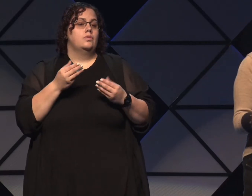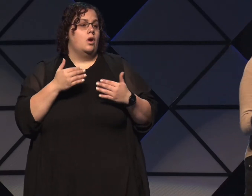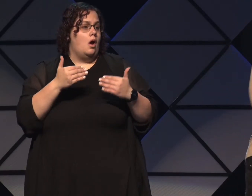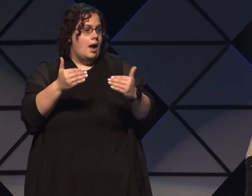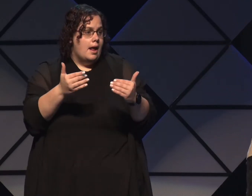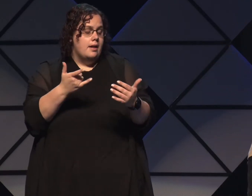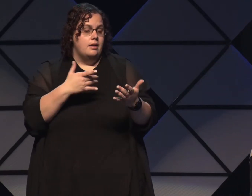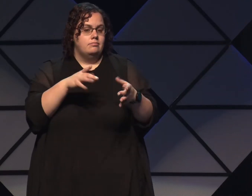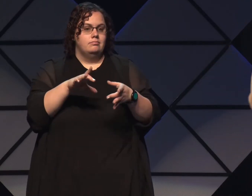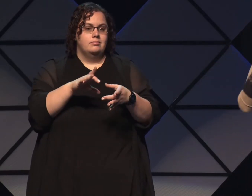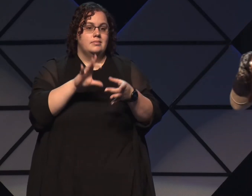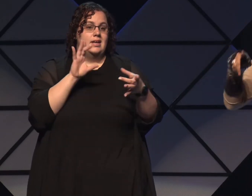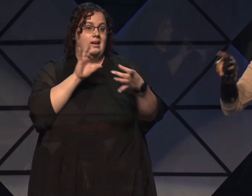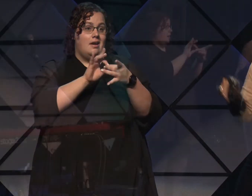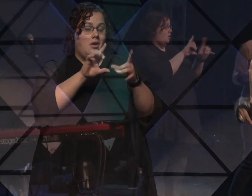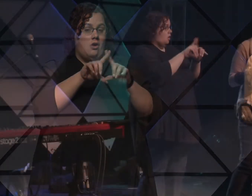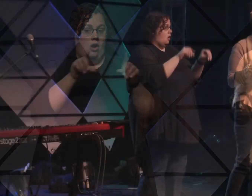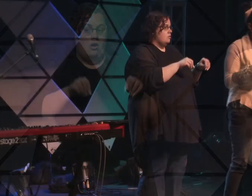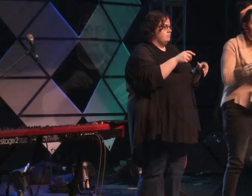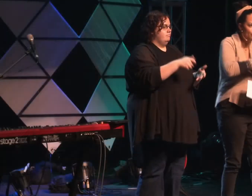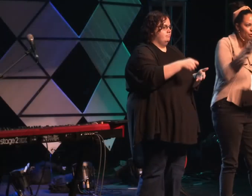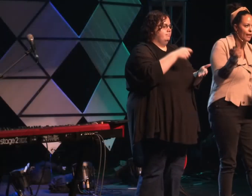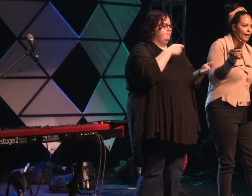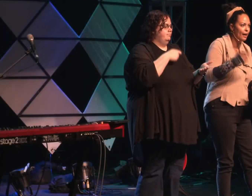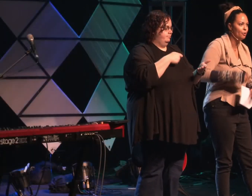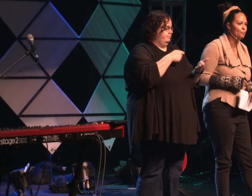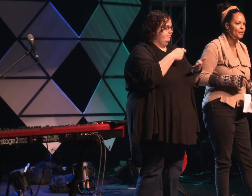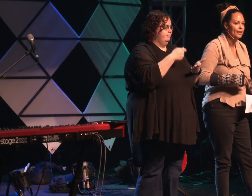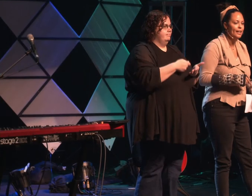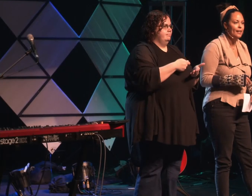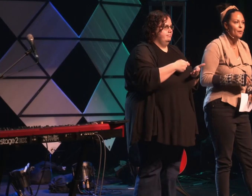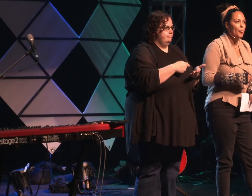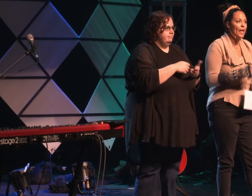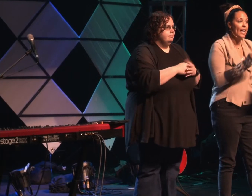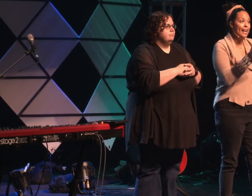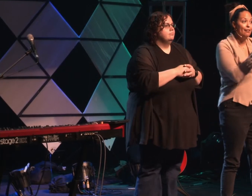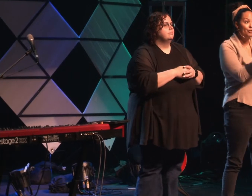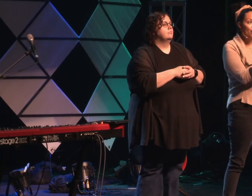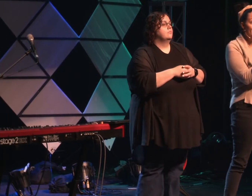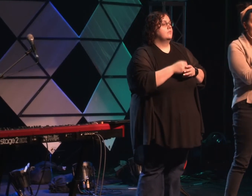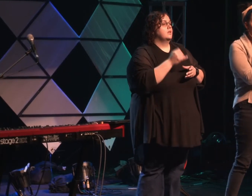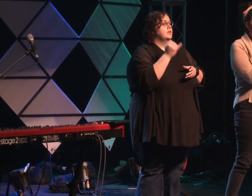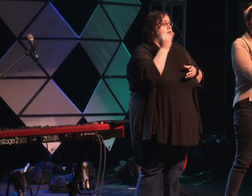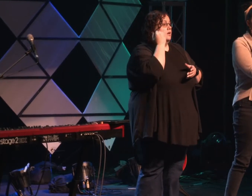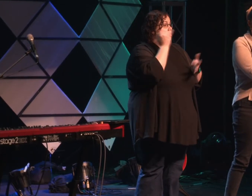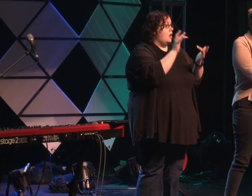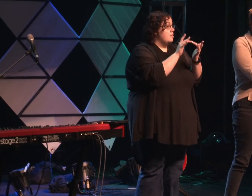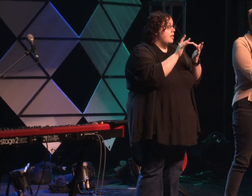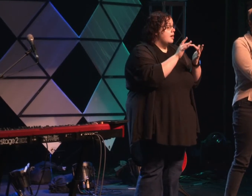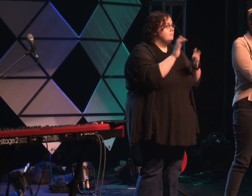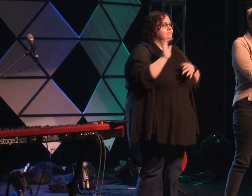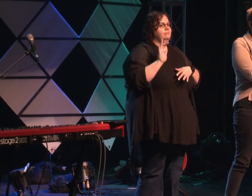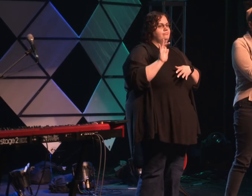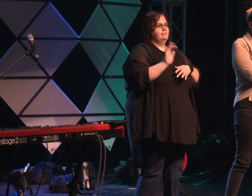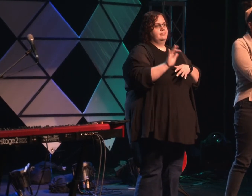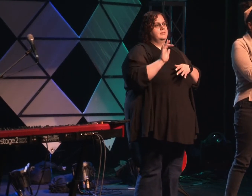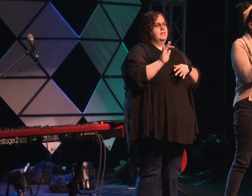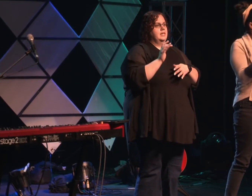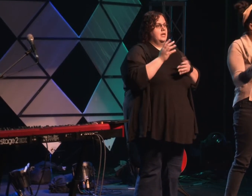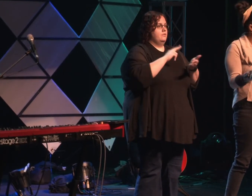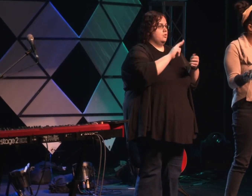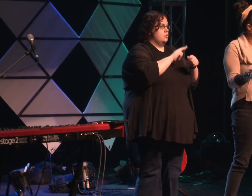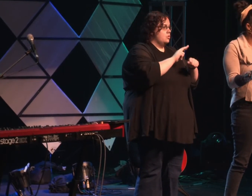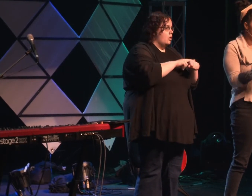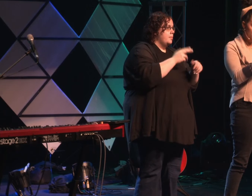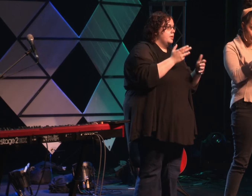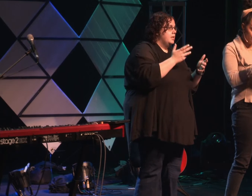that Connect card. Just find that Connect card in your program, pull that out. And if you're online, just click if you're a regular attender.